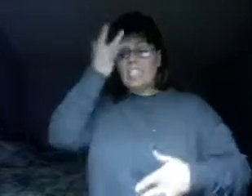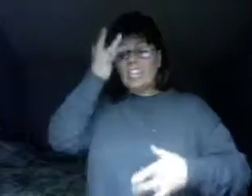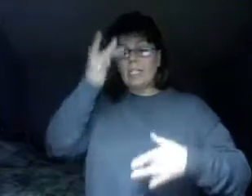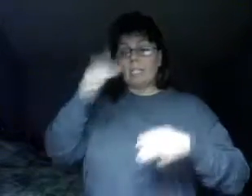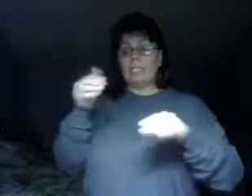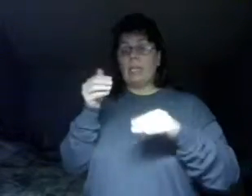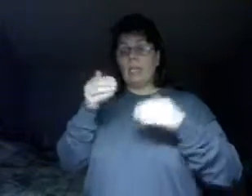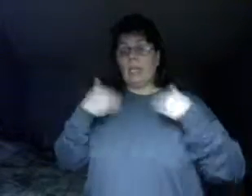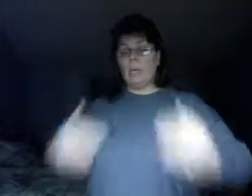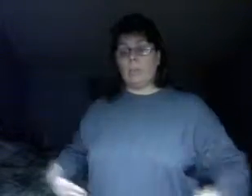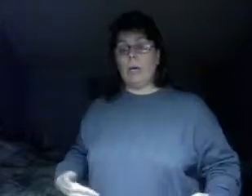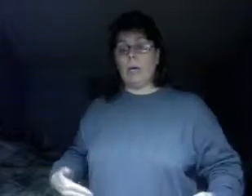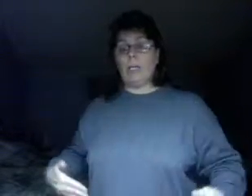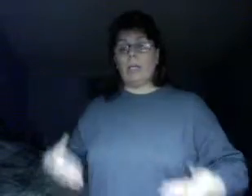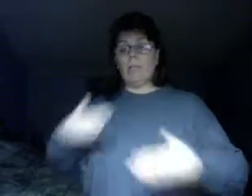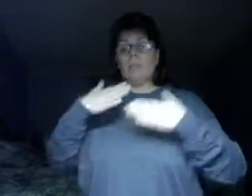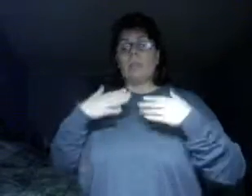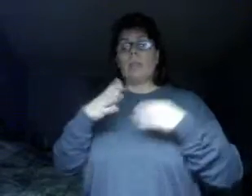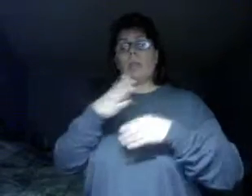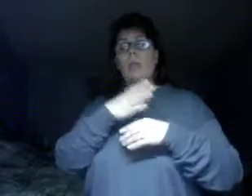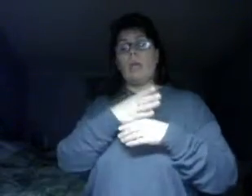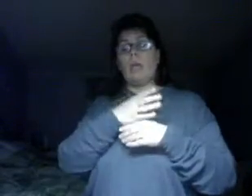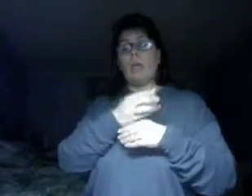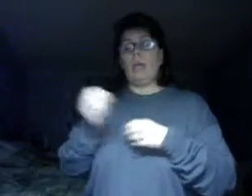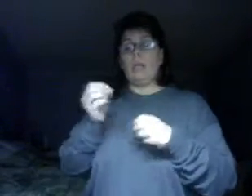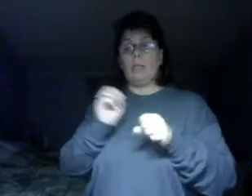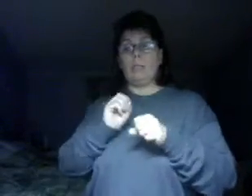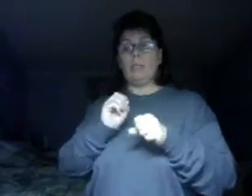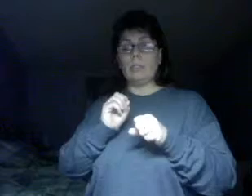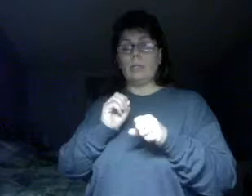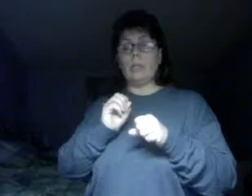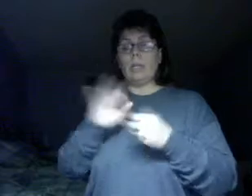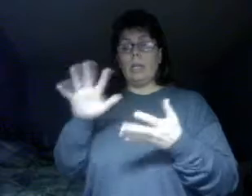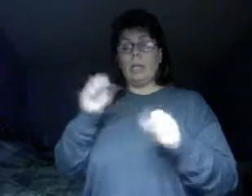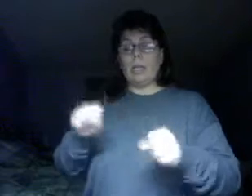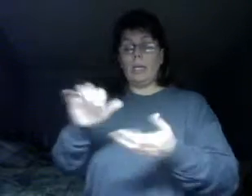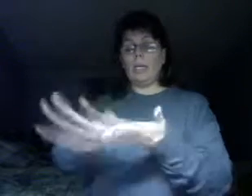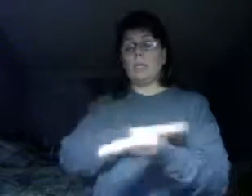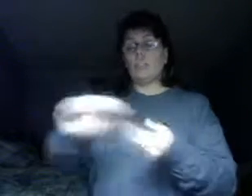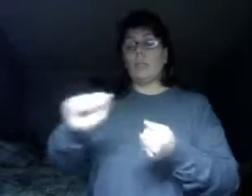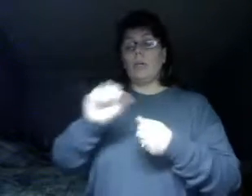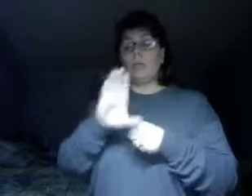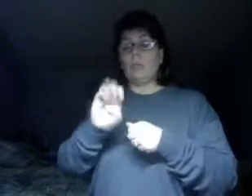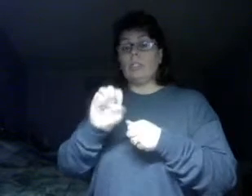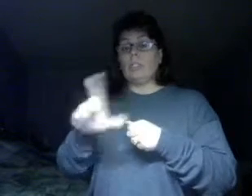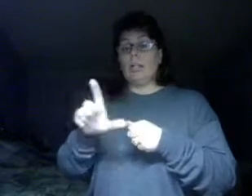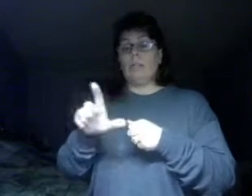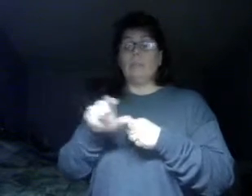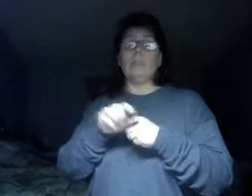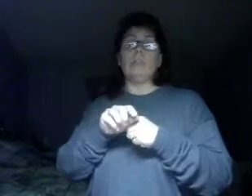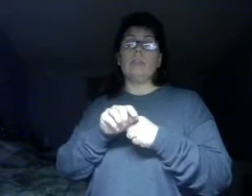this virus affects every individual uniquely. There can be one individual with one opportunistic